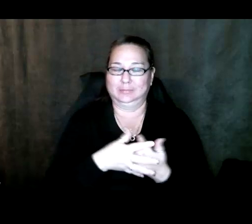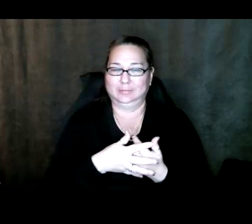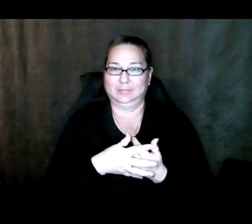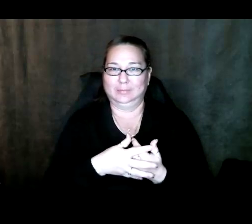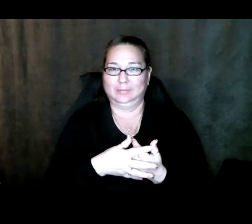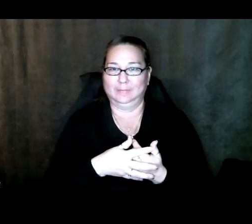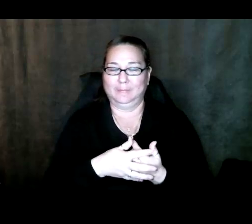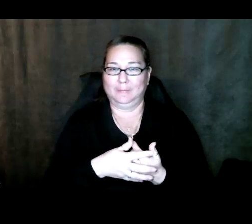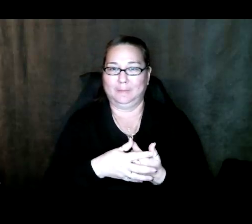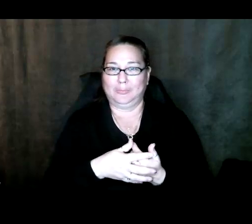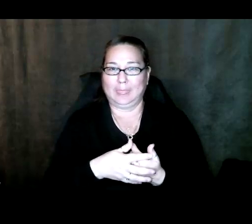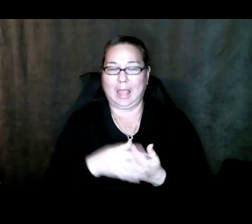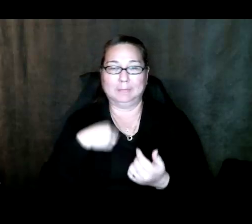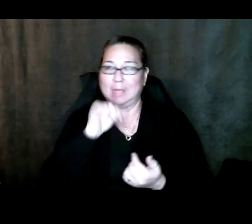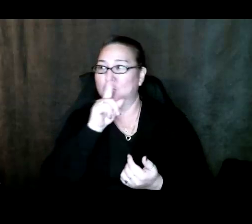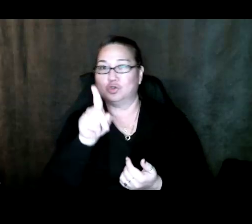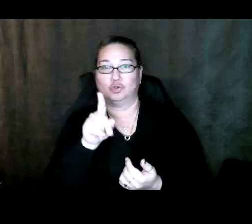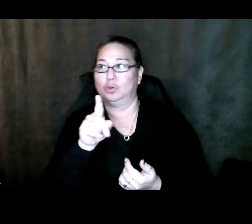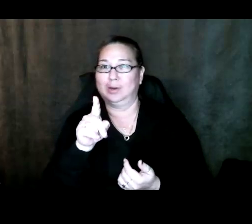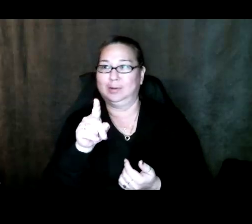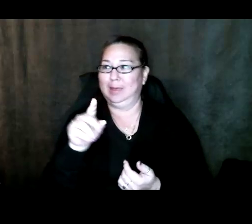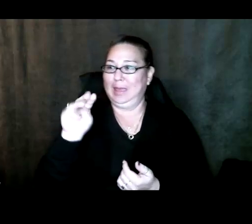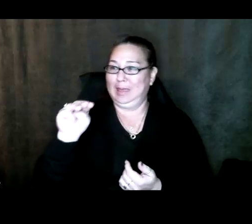allow whether the MCAS test is effective or not.